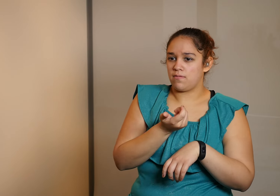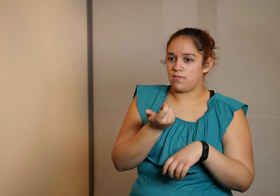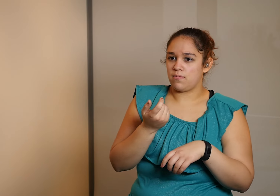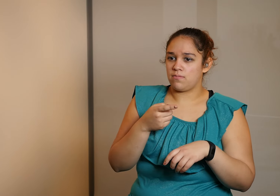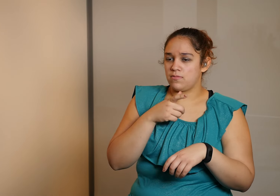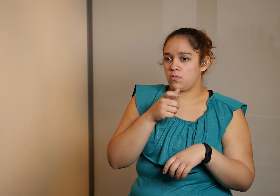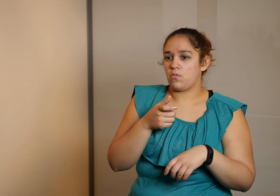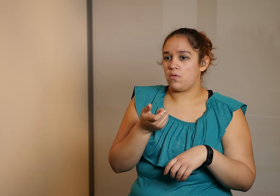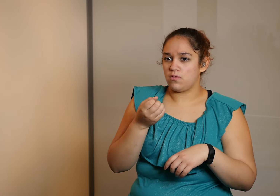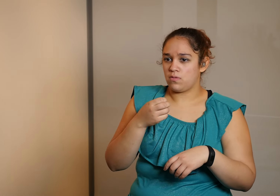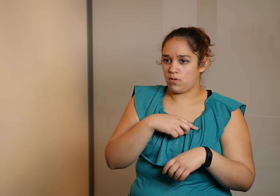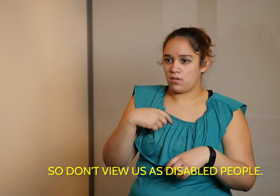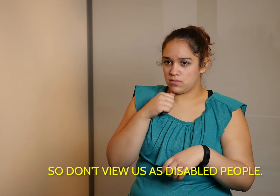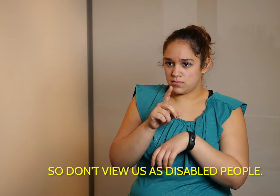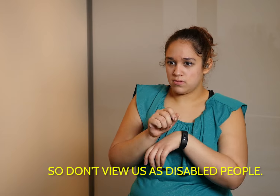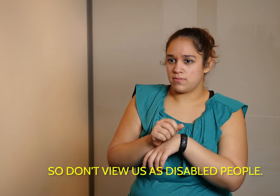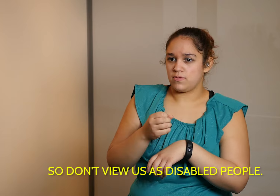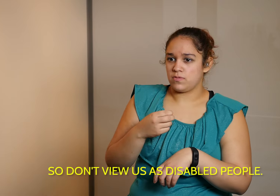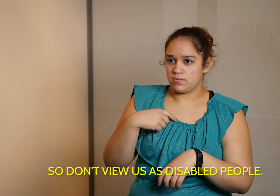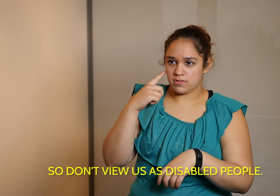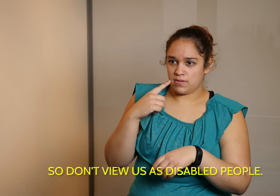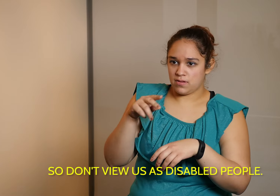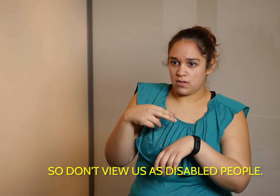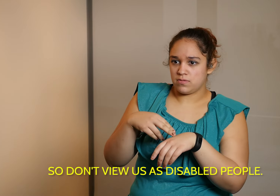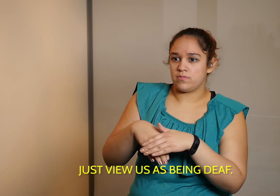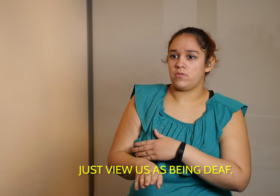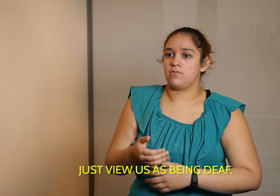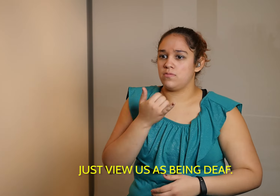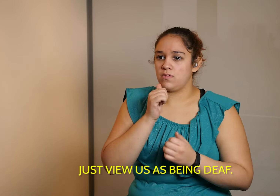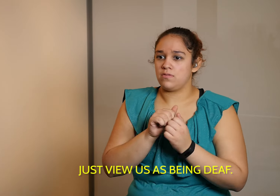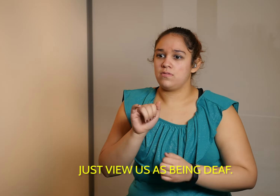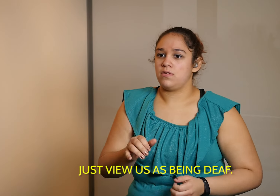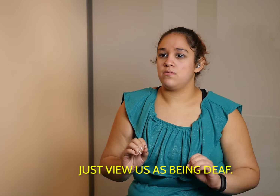So don't view us as disabled people, just view us as being deaf.